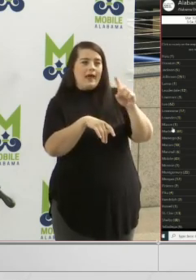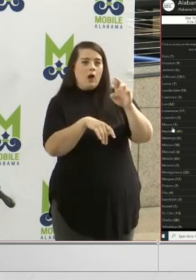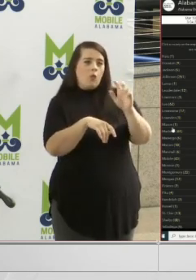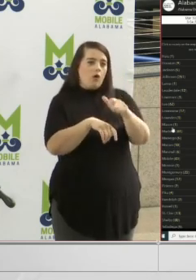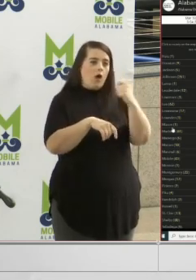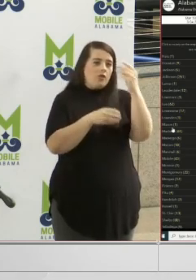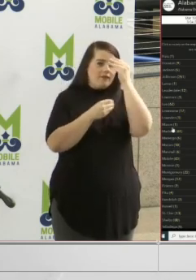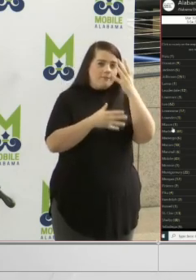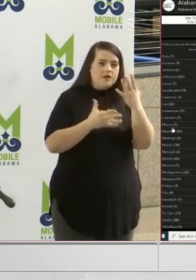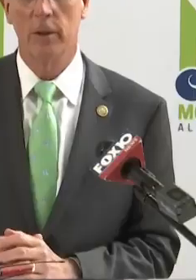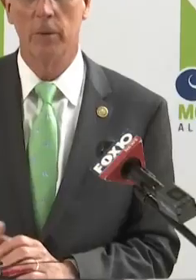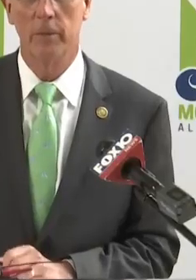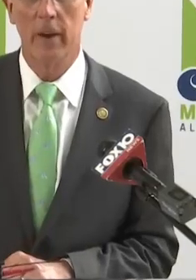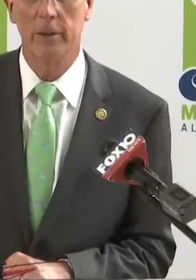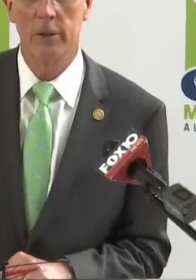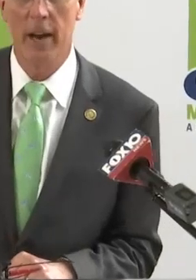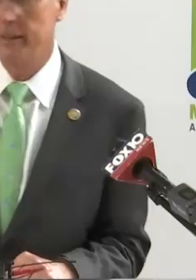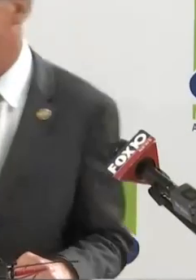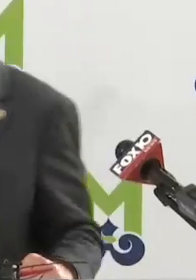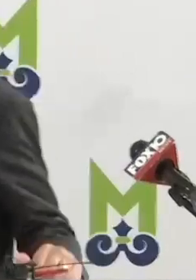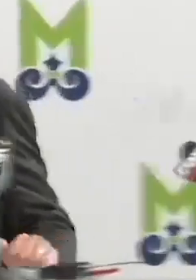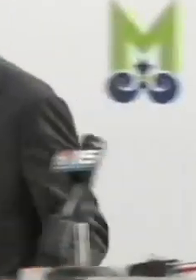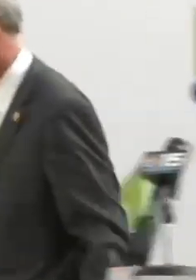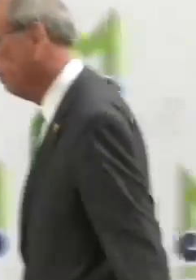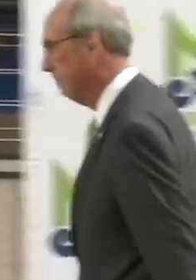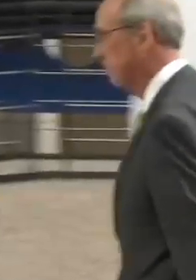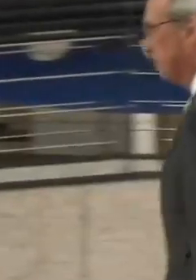that he wants to share with you. So, Dr. Chang.